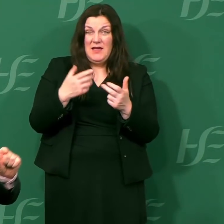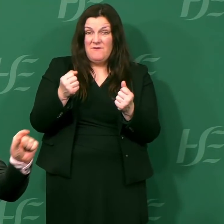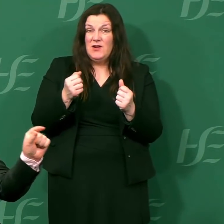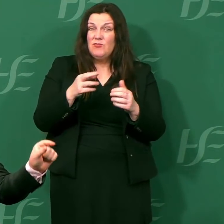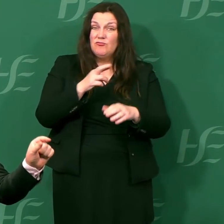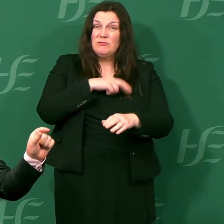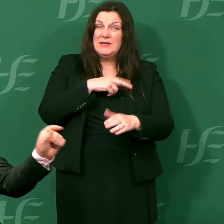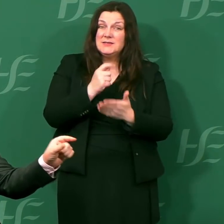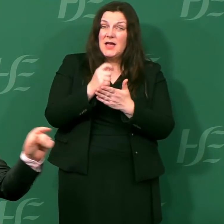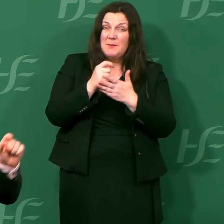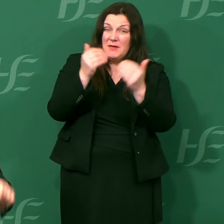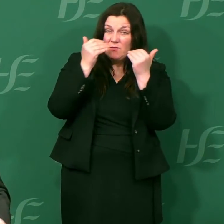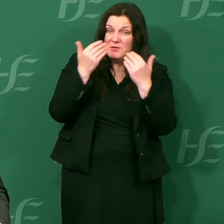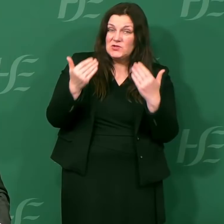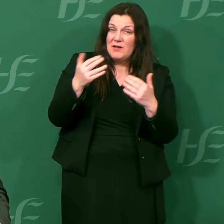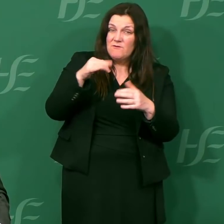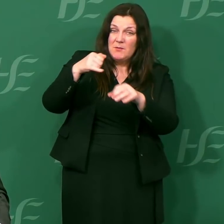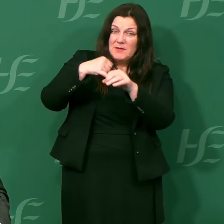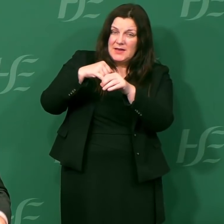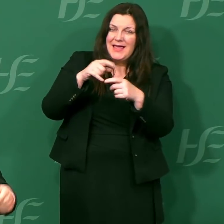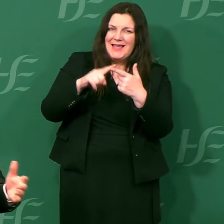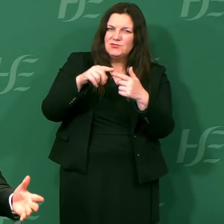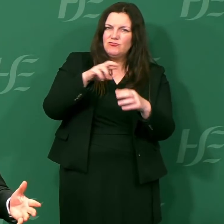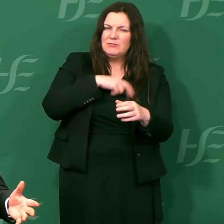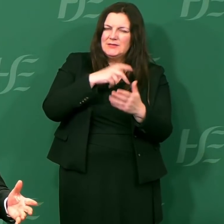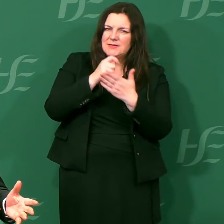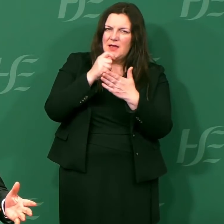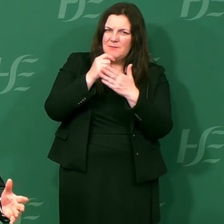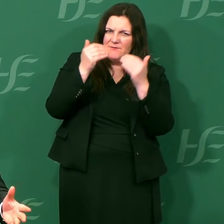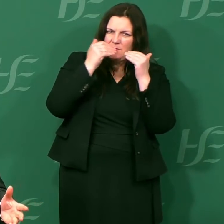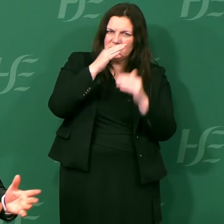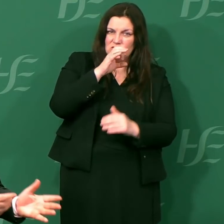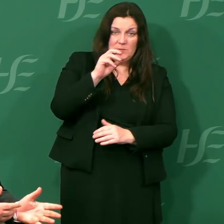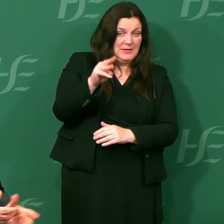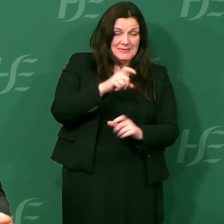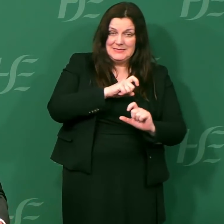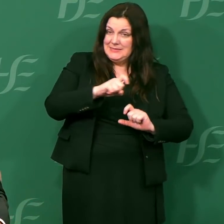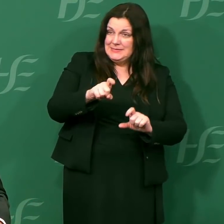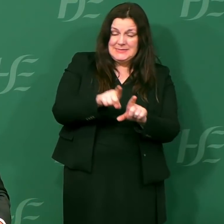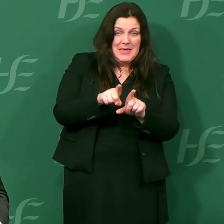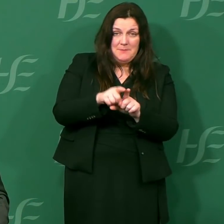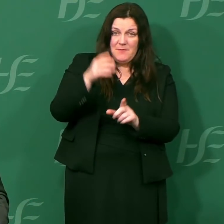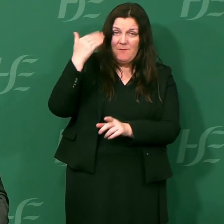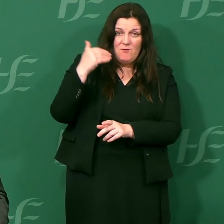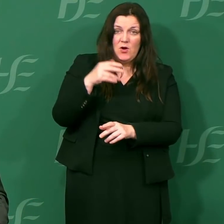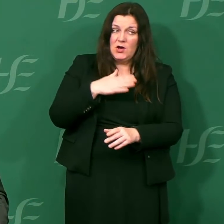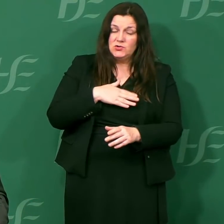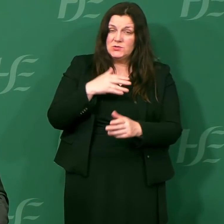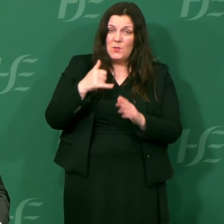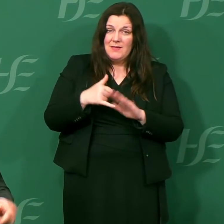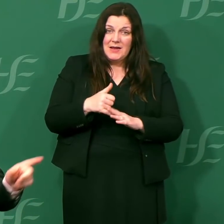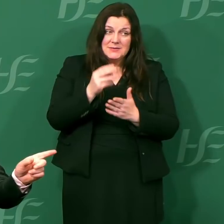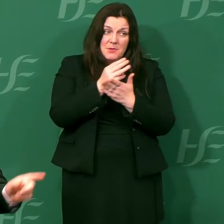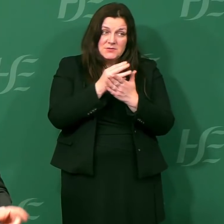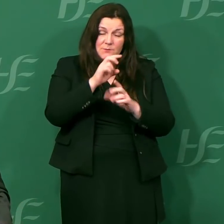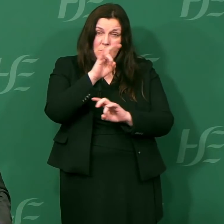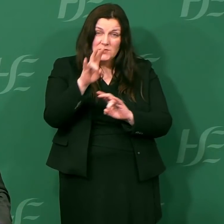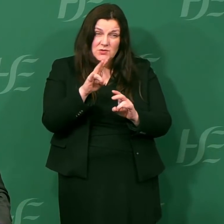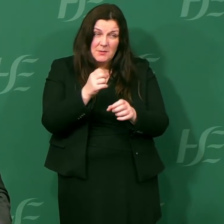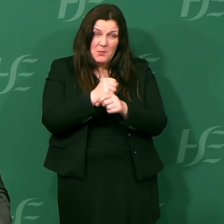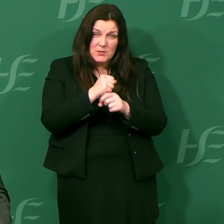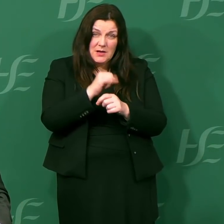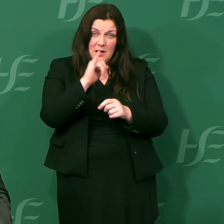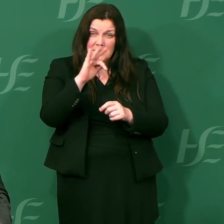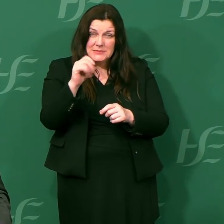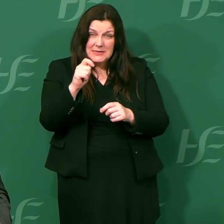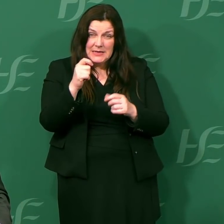information from pharmacy and generally uptime information from GPs is still the same as well now as it was then. I just want to come to your last part of your question in